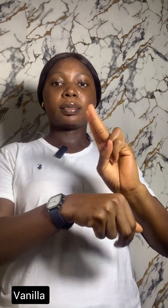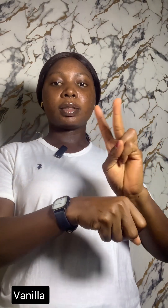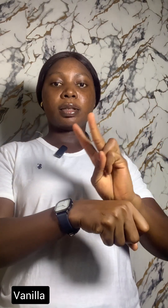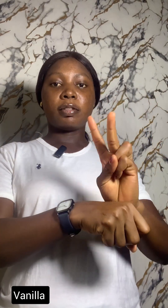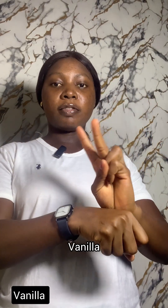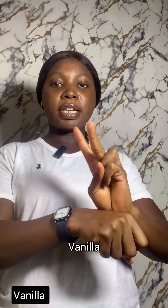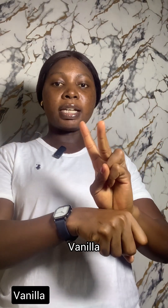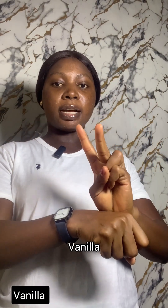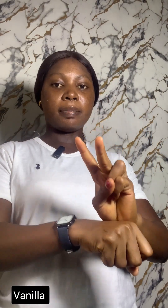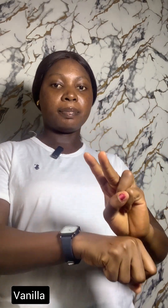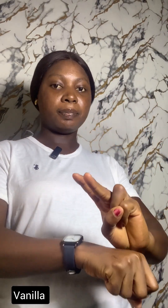vanilla,